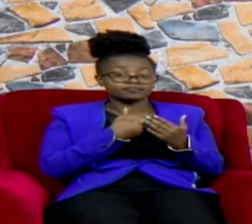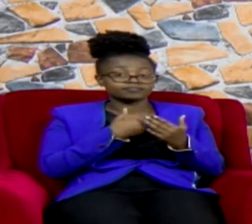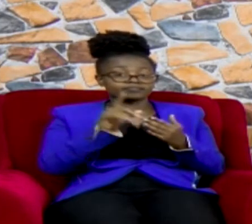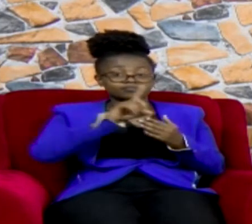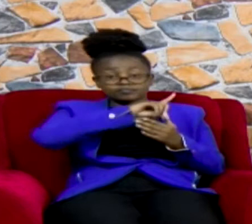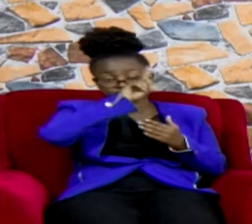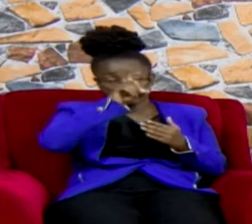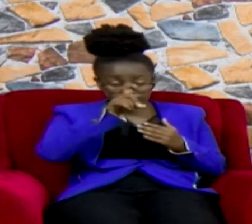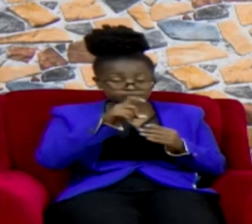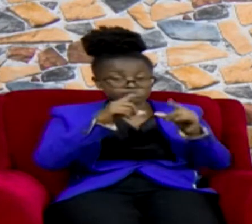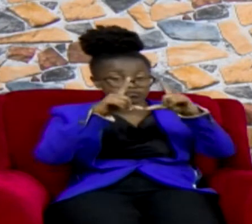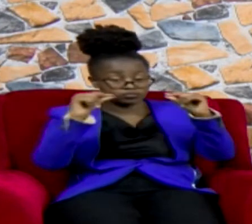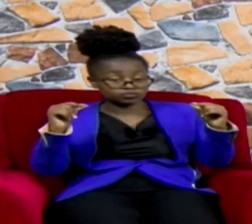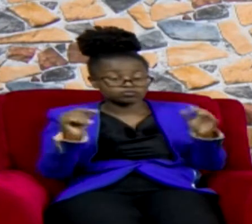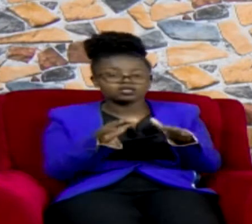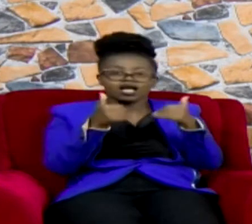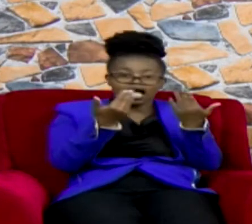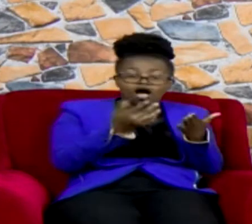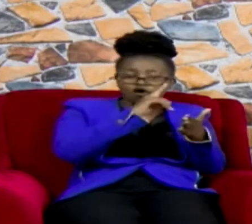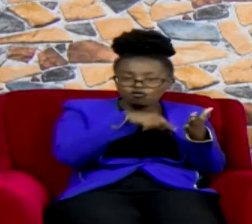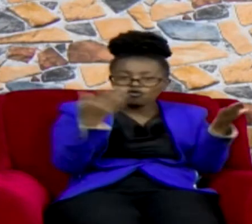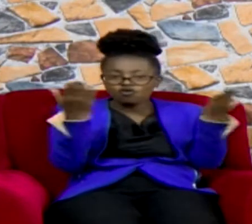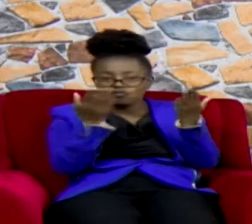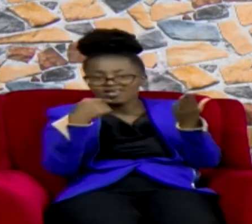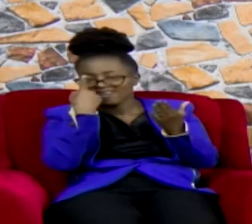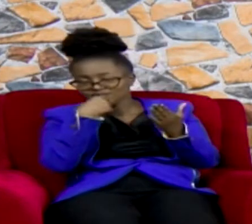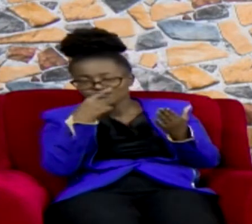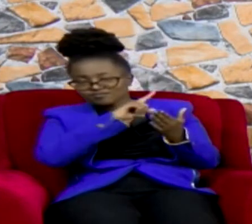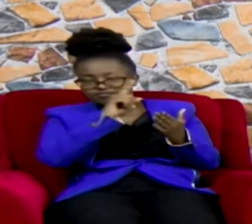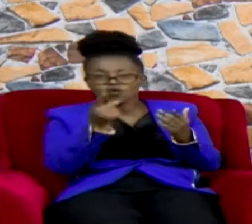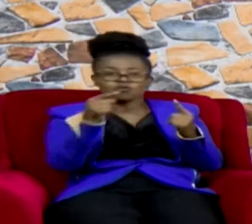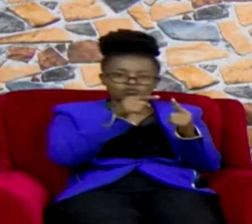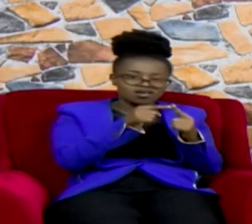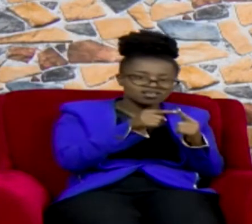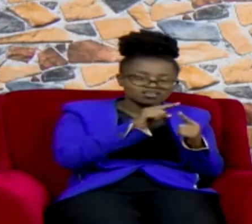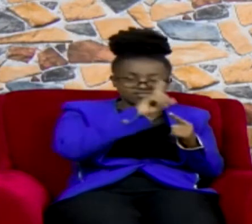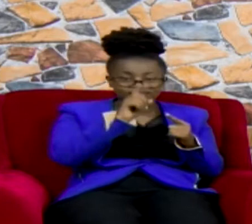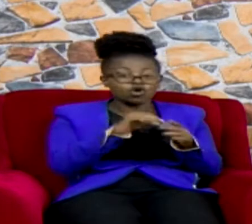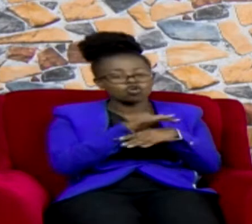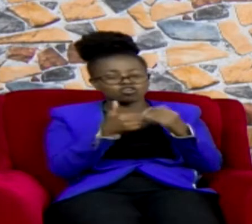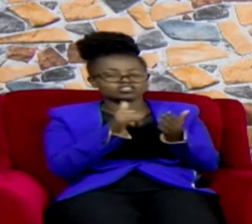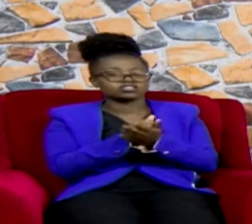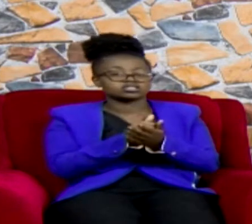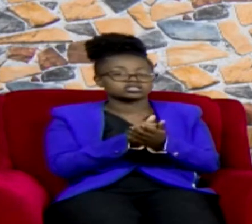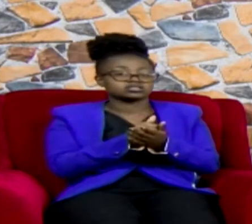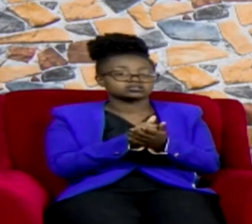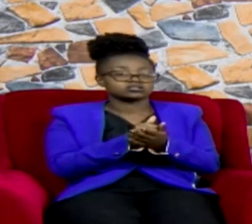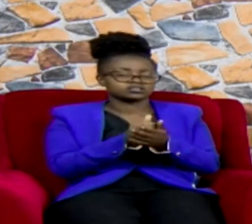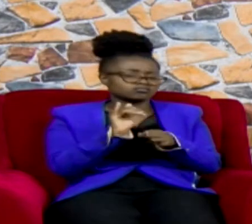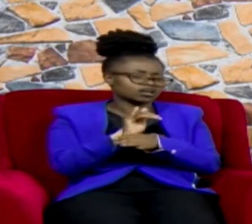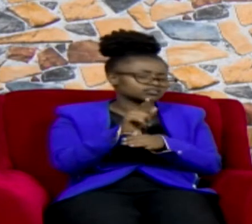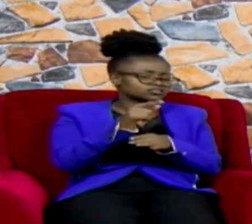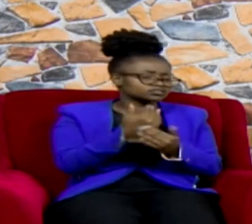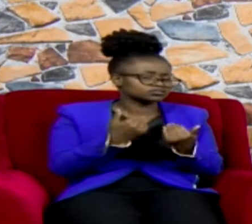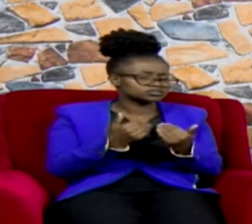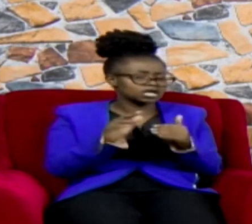question words. The one like how, what, where, who, when. So I try to come from school and you ask the child, how